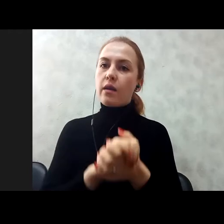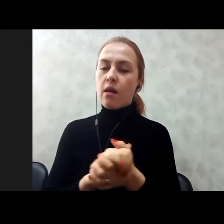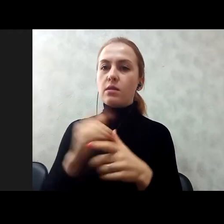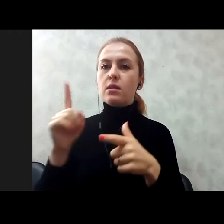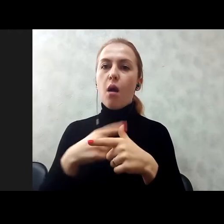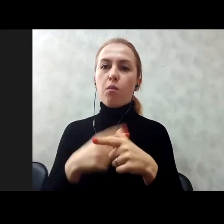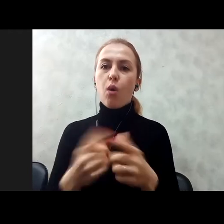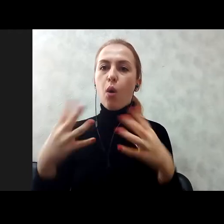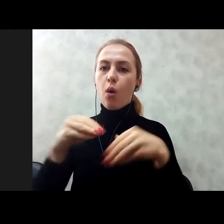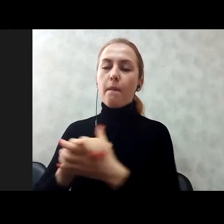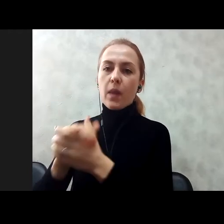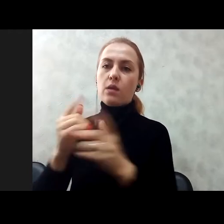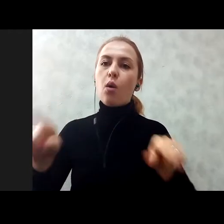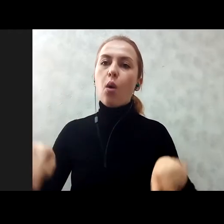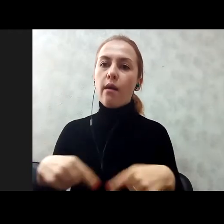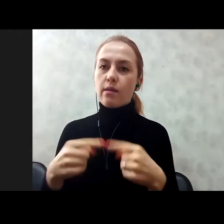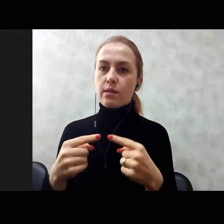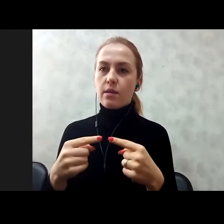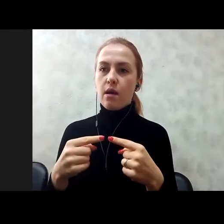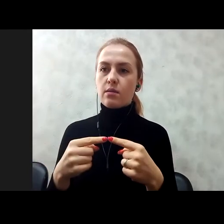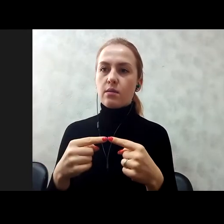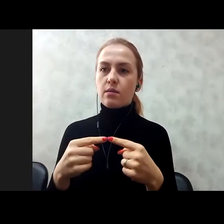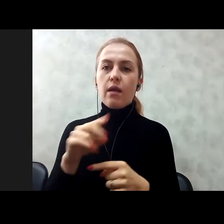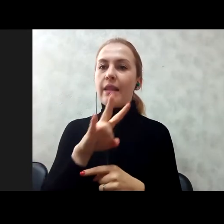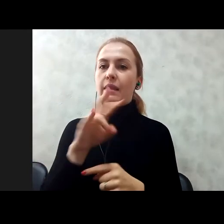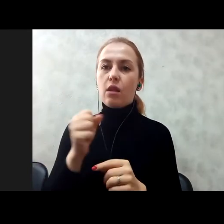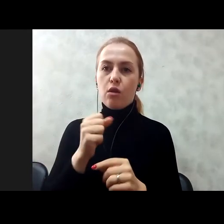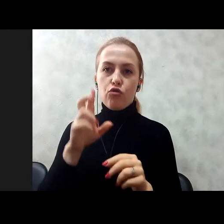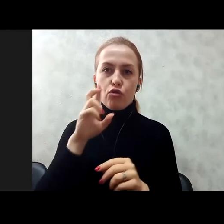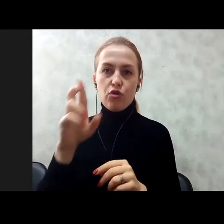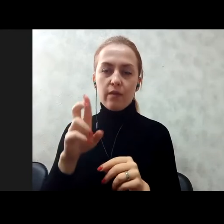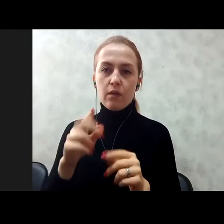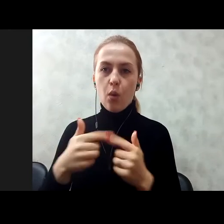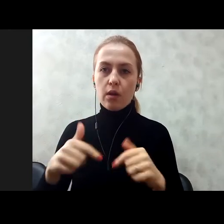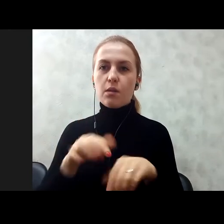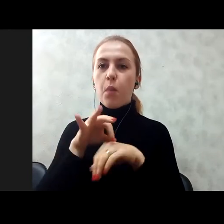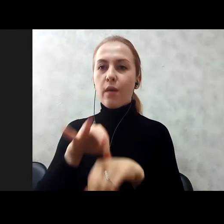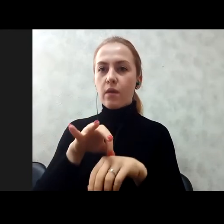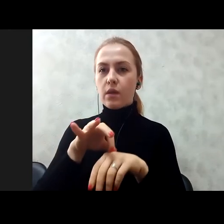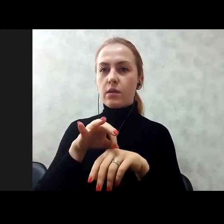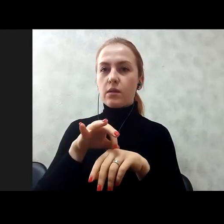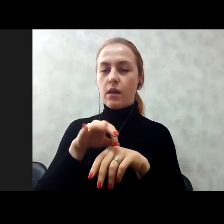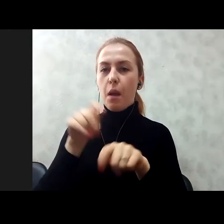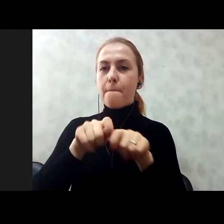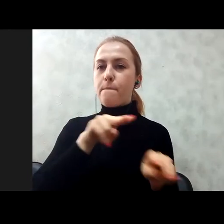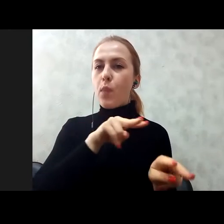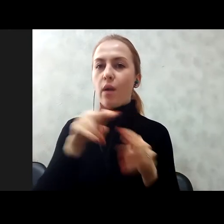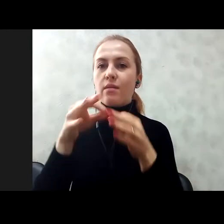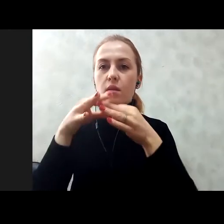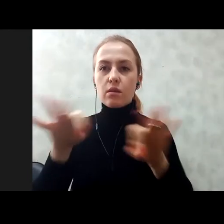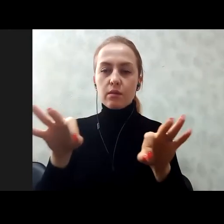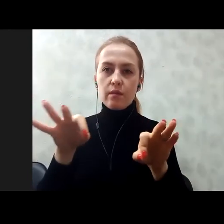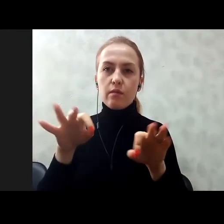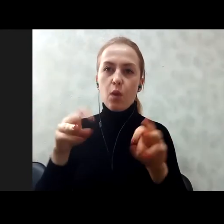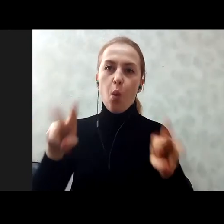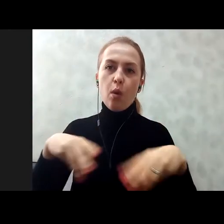or consortium, I would say, of organizations, NGOs, conducted independent monitoring